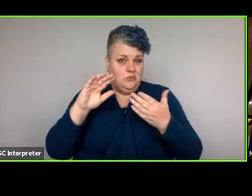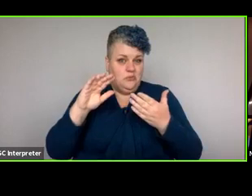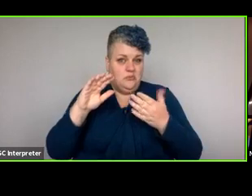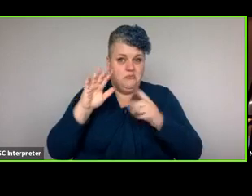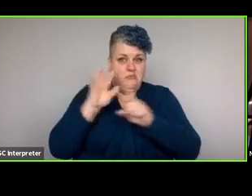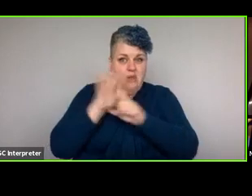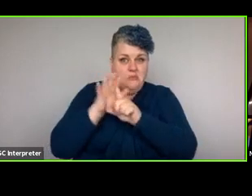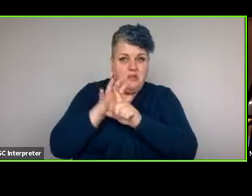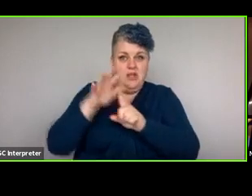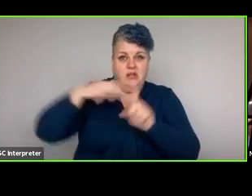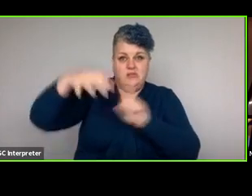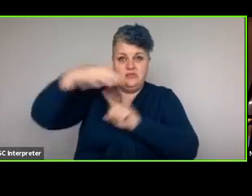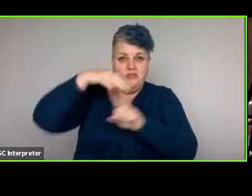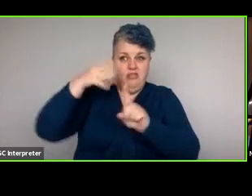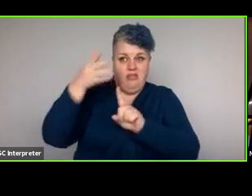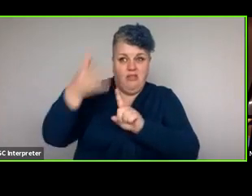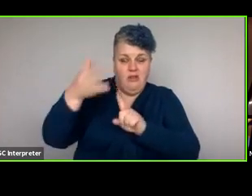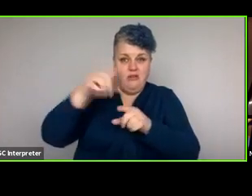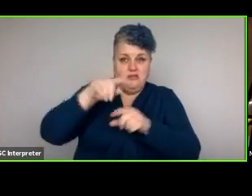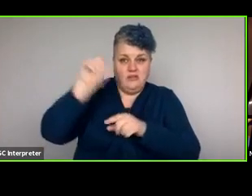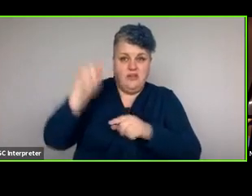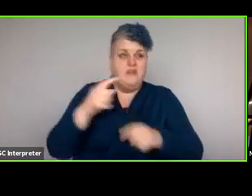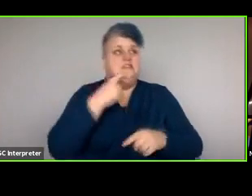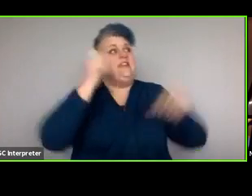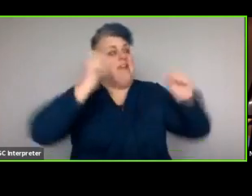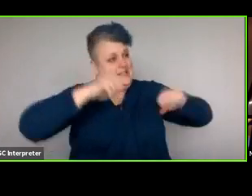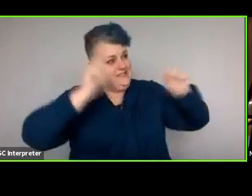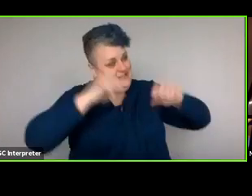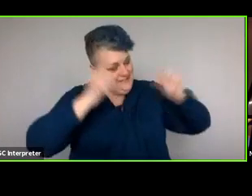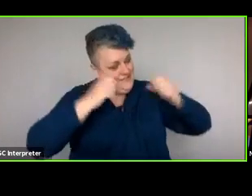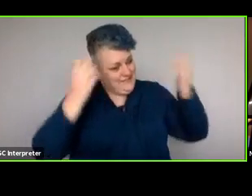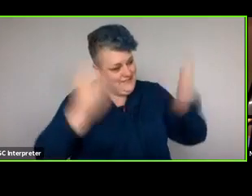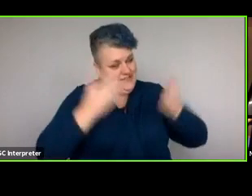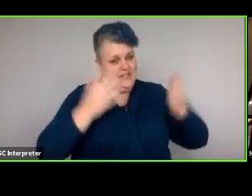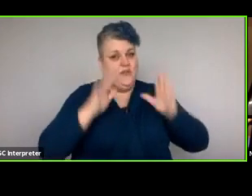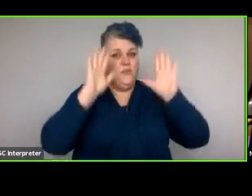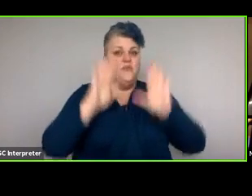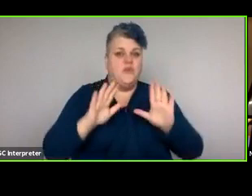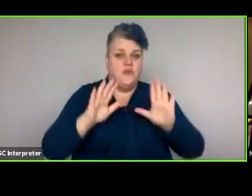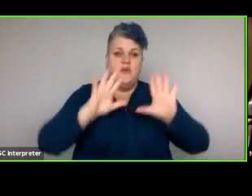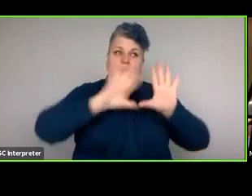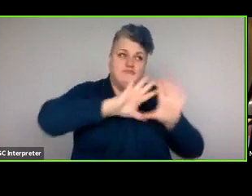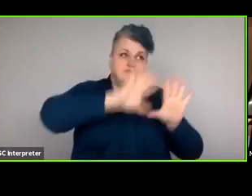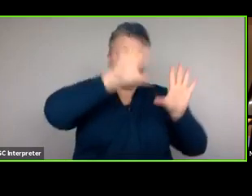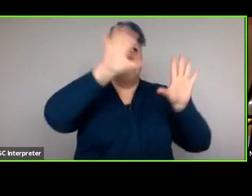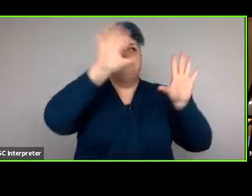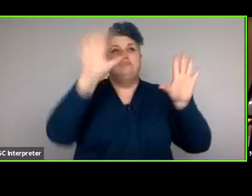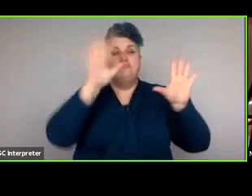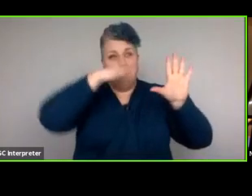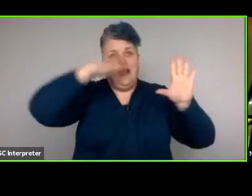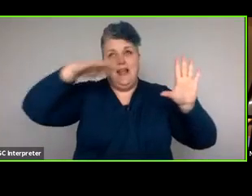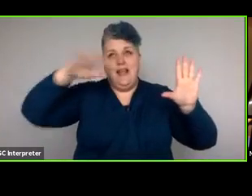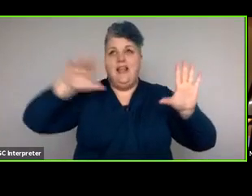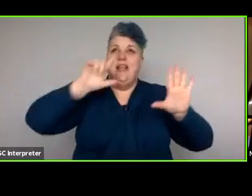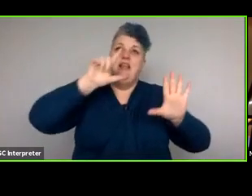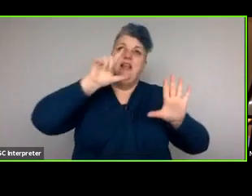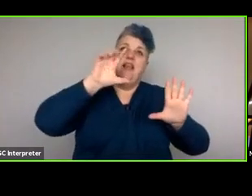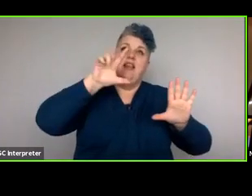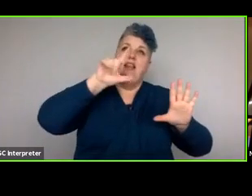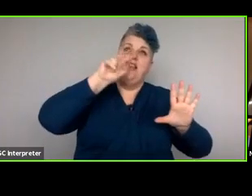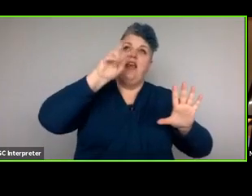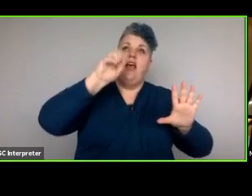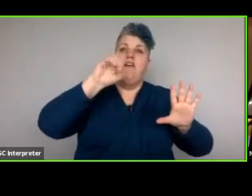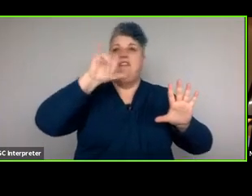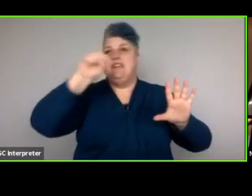population that exists in Toledo? And I would happily tell them yes. And we have a lovely mural that declares that love is love and Toledo loves love.